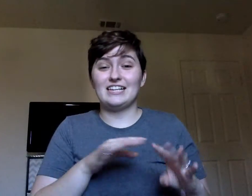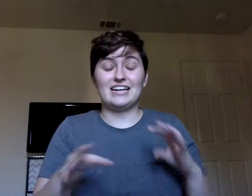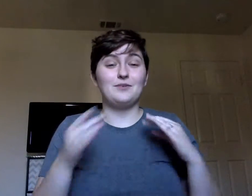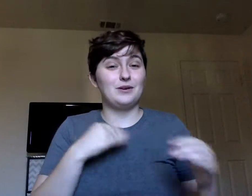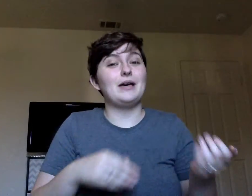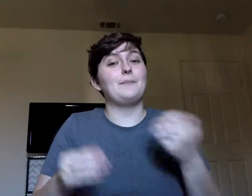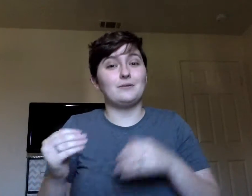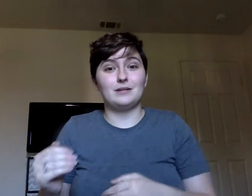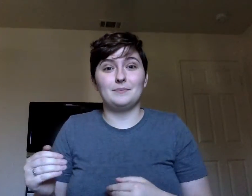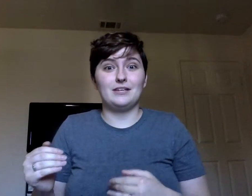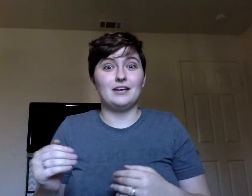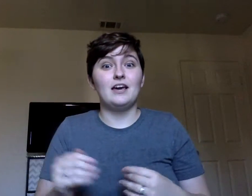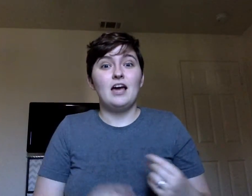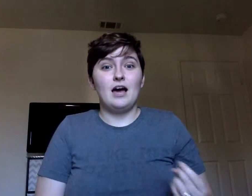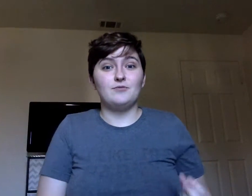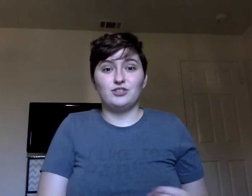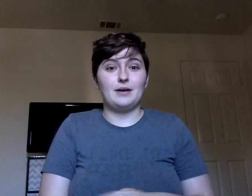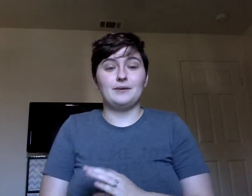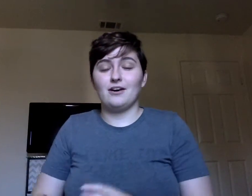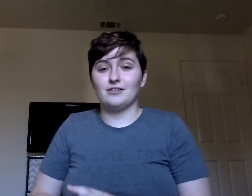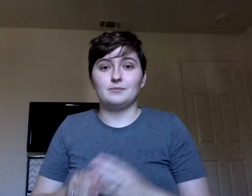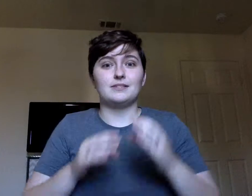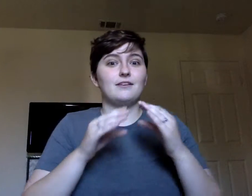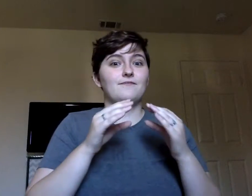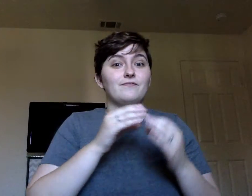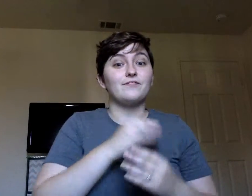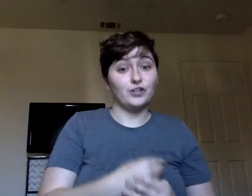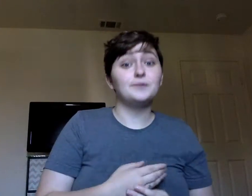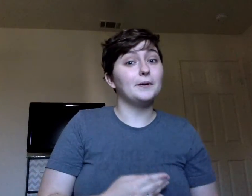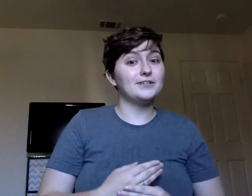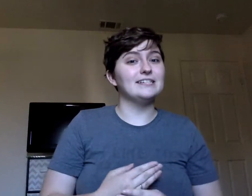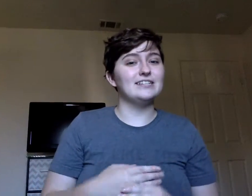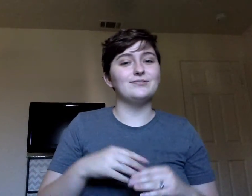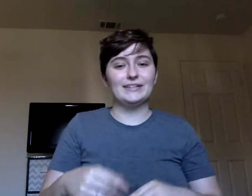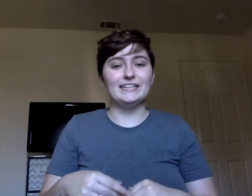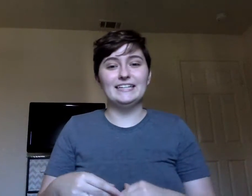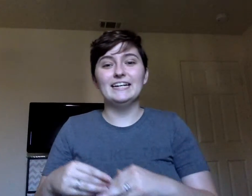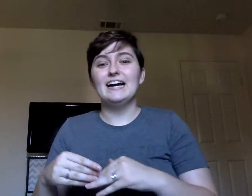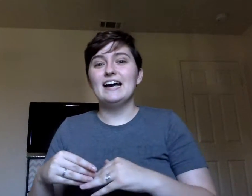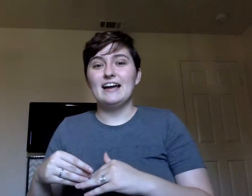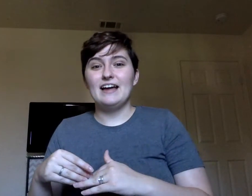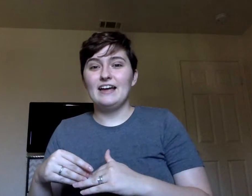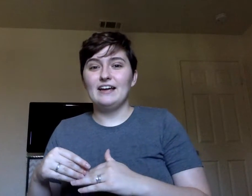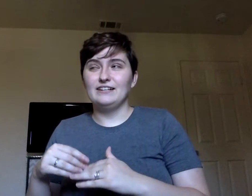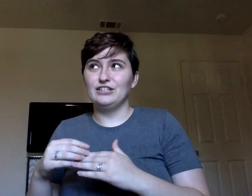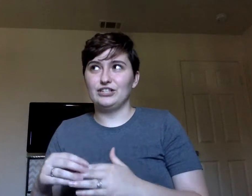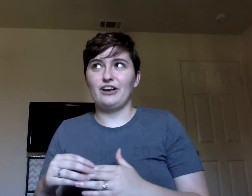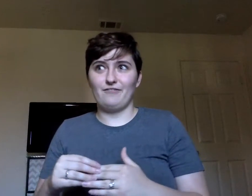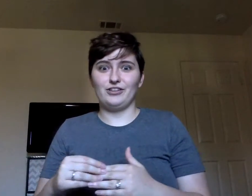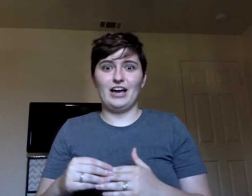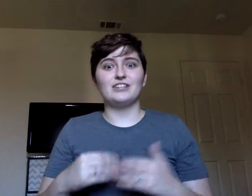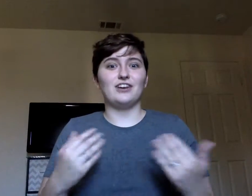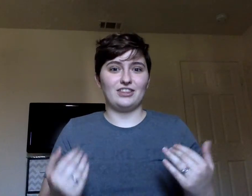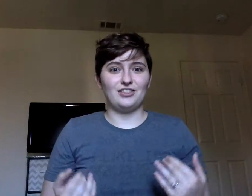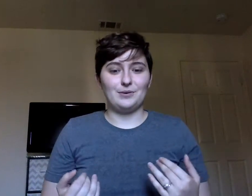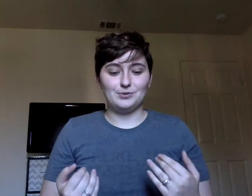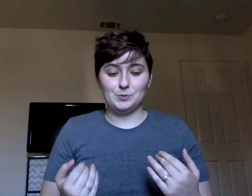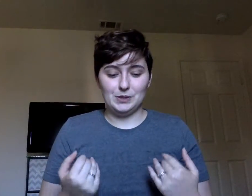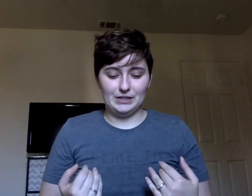kind of where that pops up again. Just Ebbinghaus was the first person to really discover that. So I thought that was